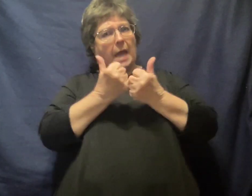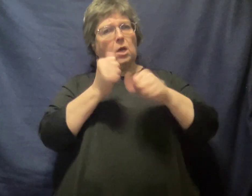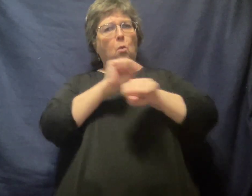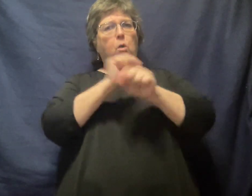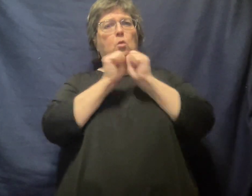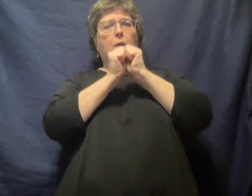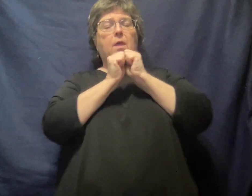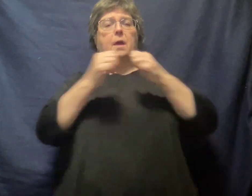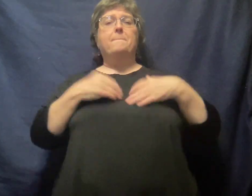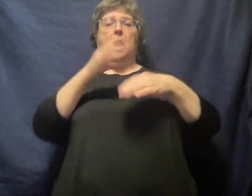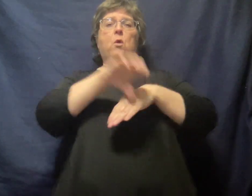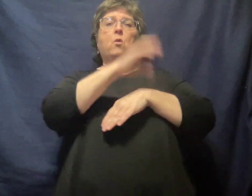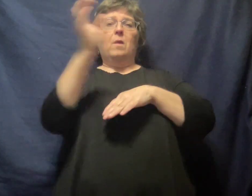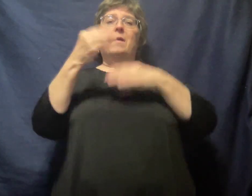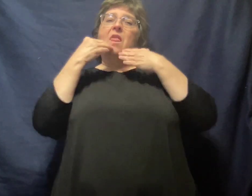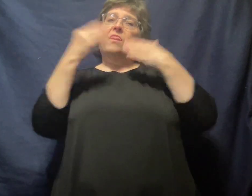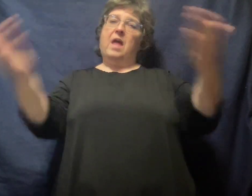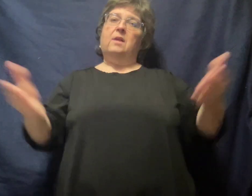Merry Christmas. Thank you.